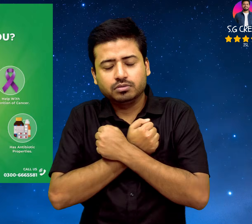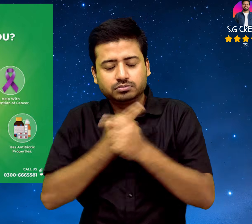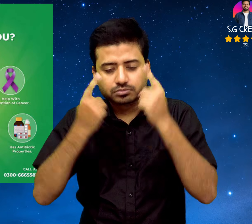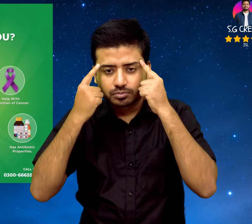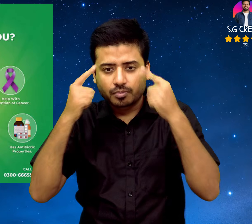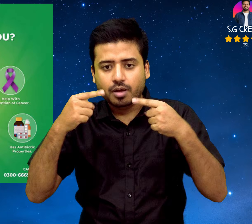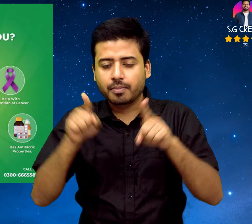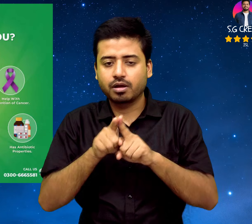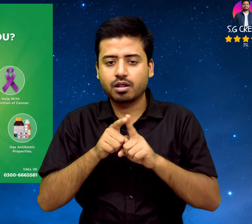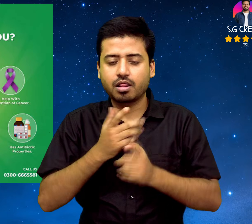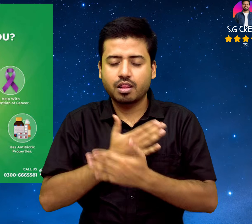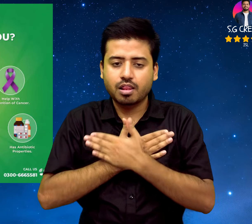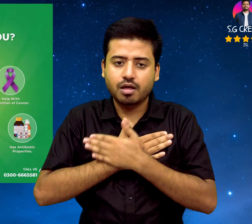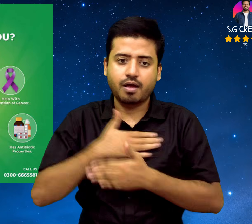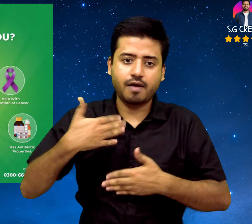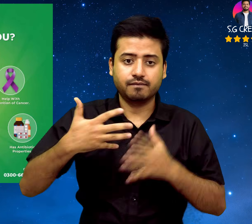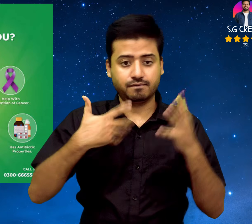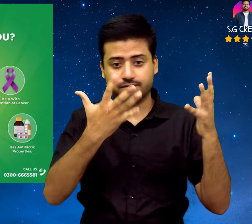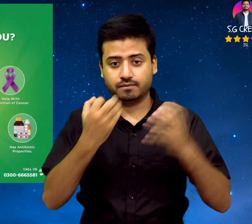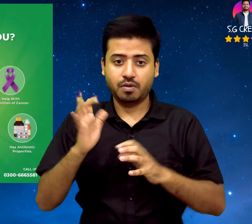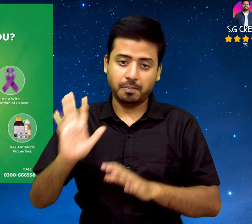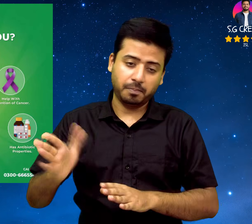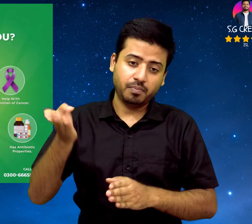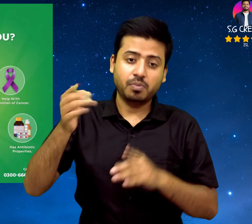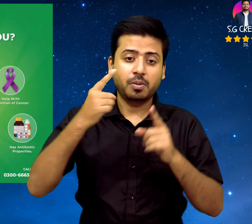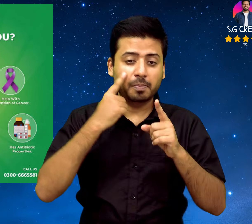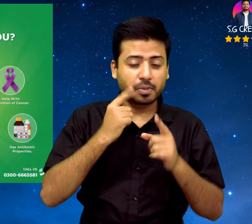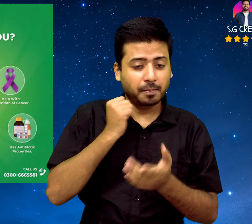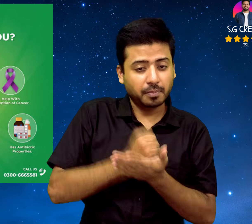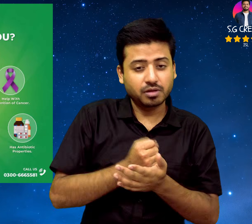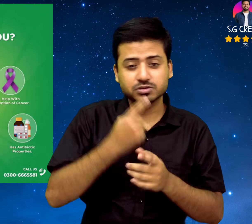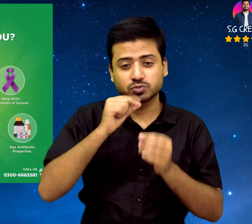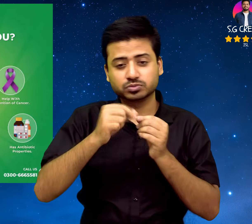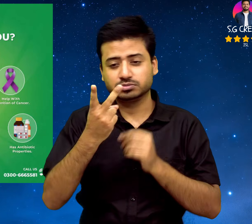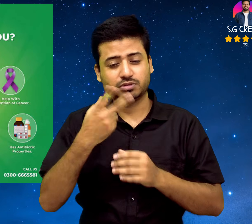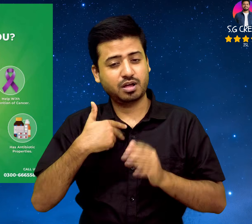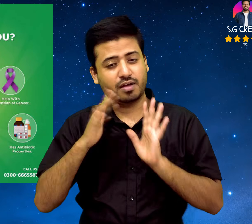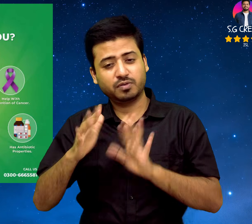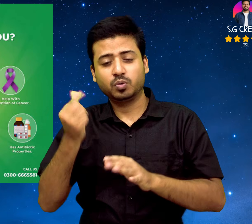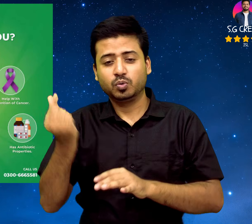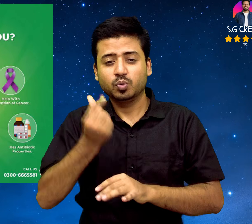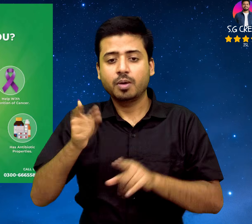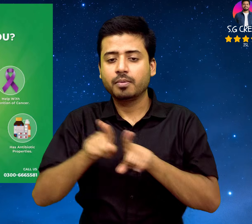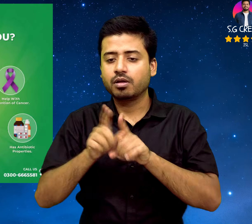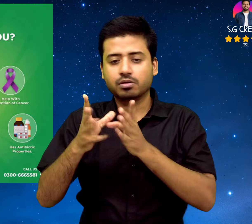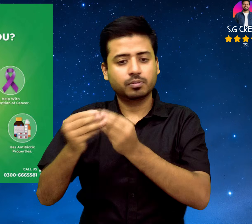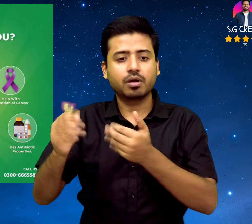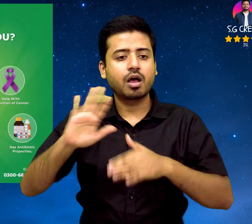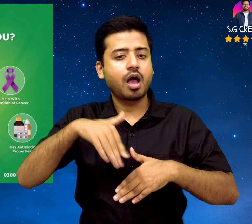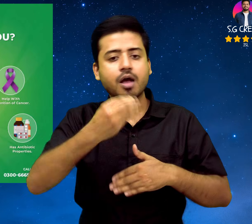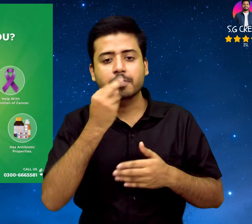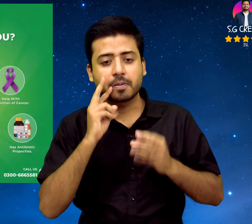responsible for forming these carcinogenic nitrosamines. 2. Induction of apoptosis, programmed cell